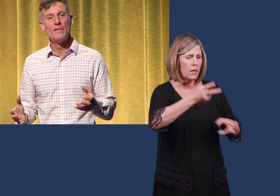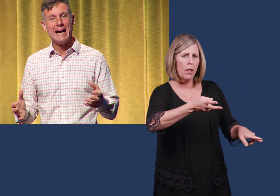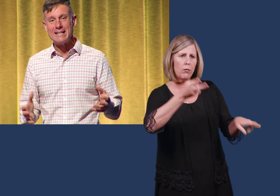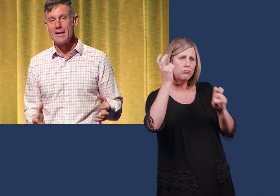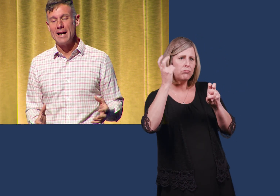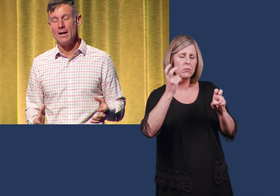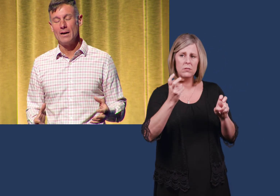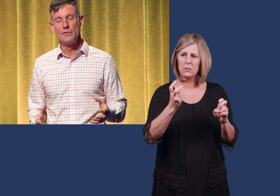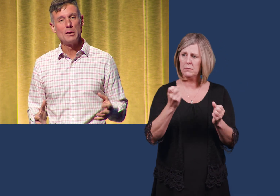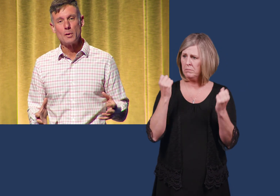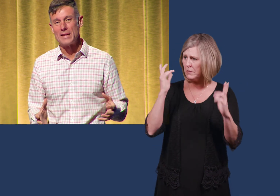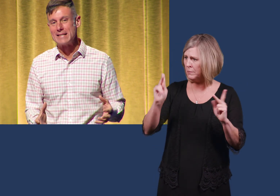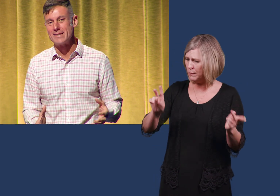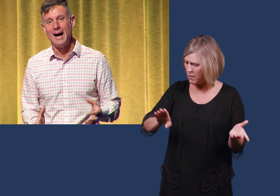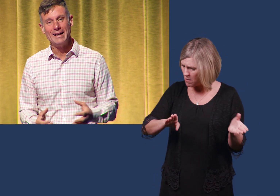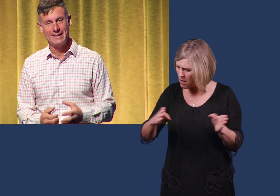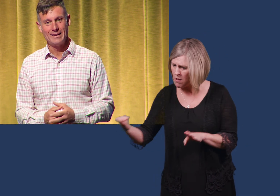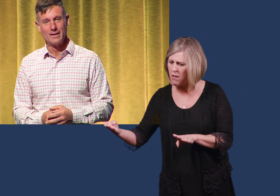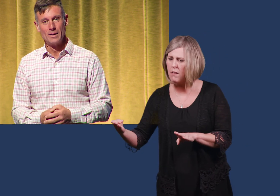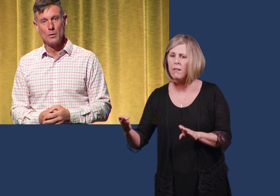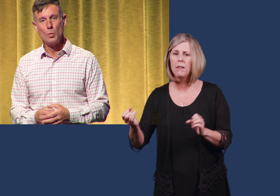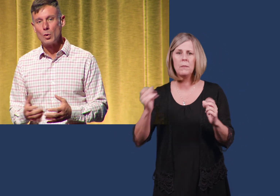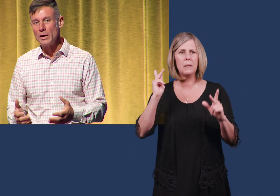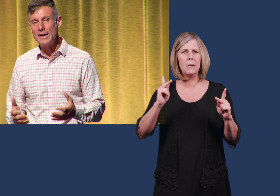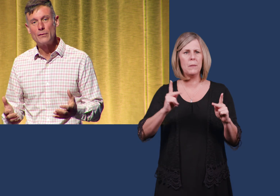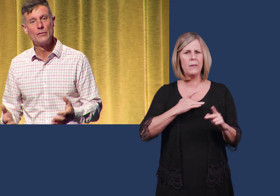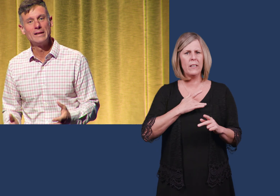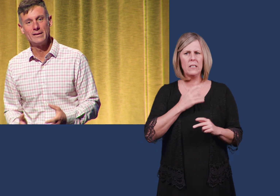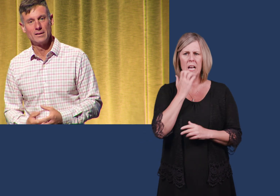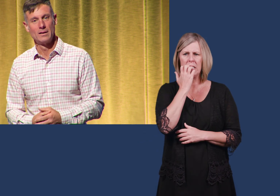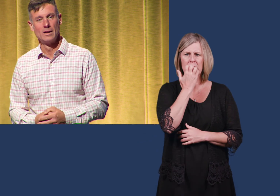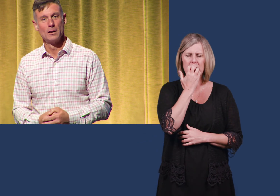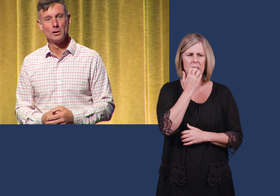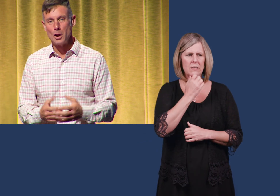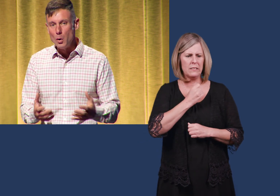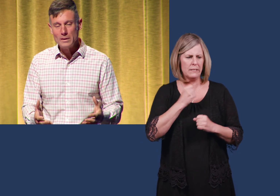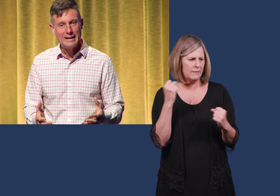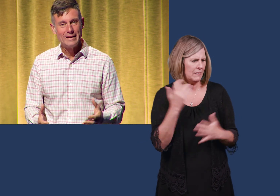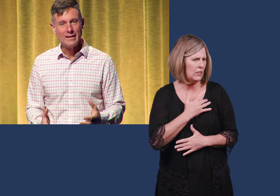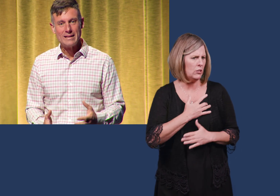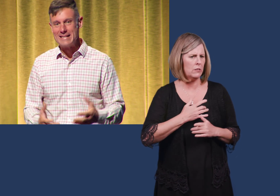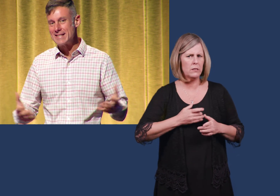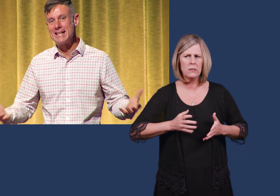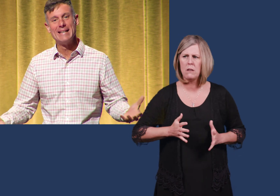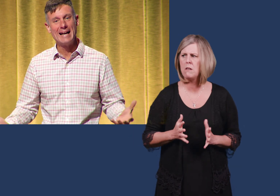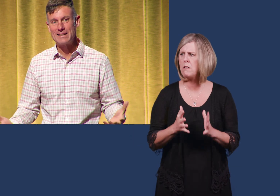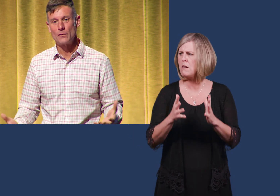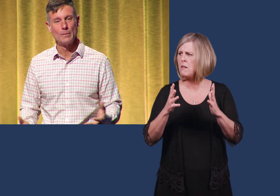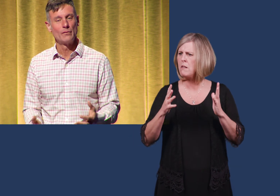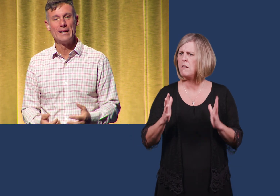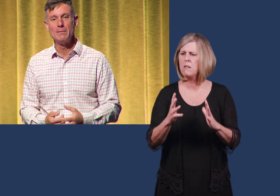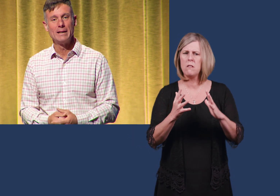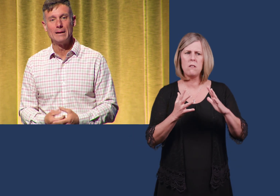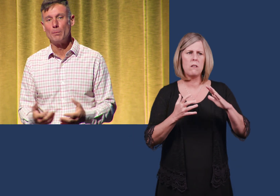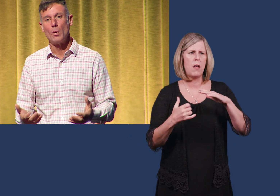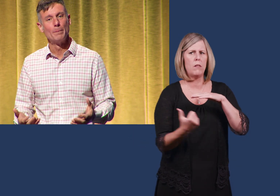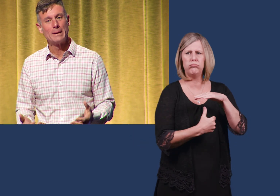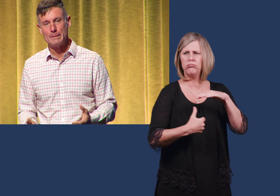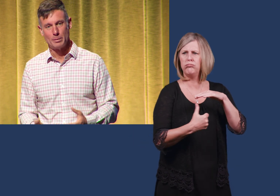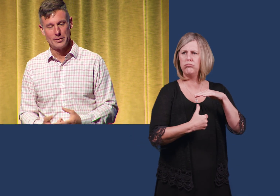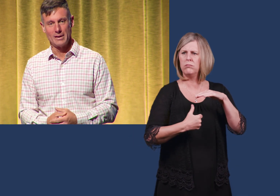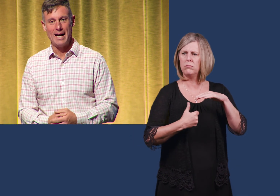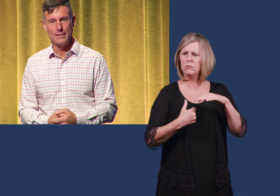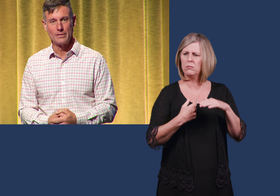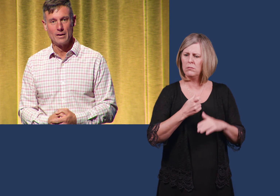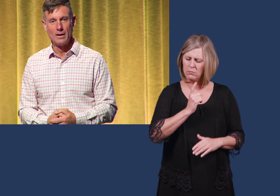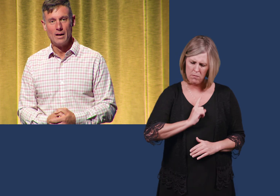are filled with anxiety, worried, fear, lonely, disconnected from family and important